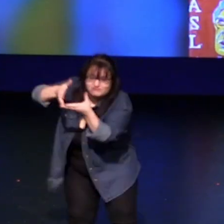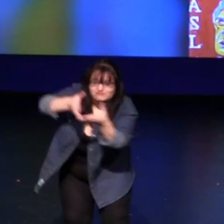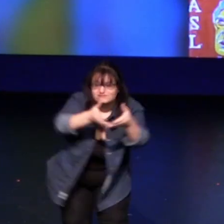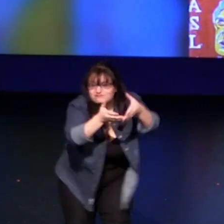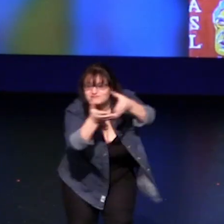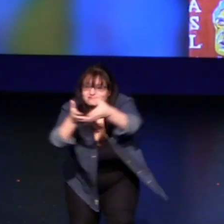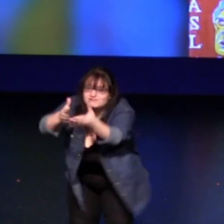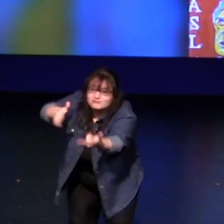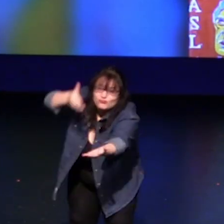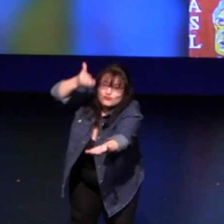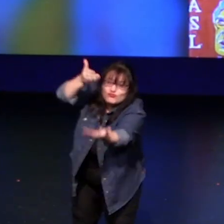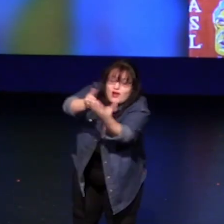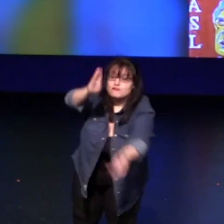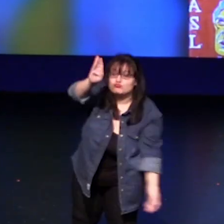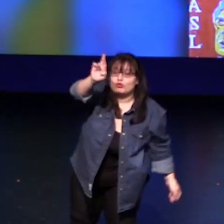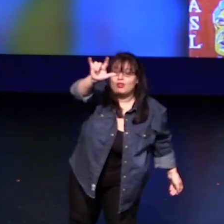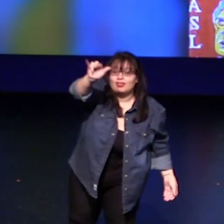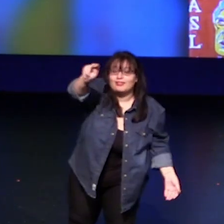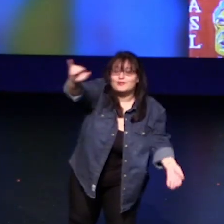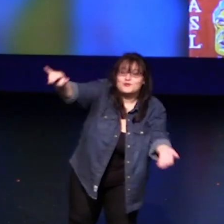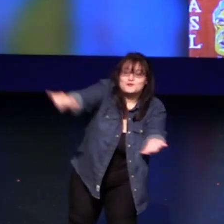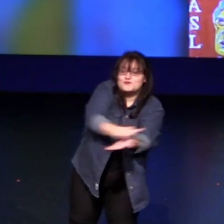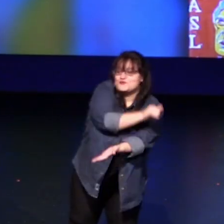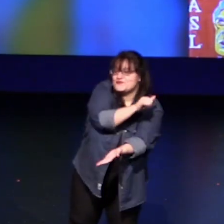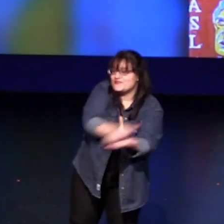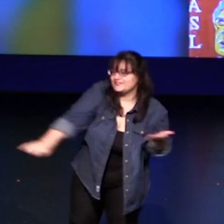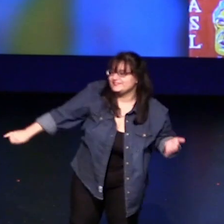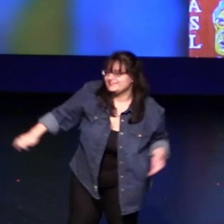left and landed in Brooklyn.